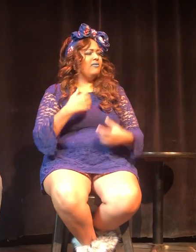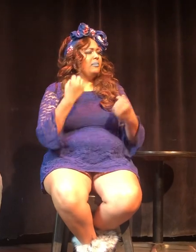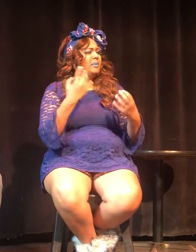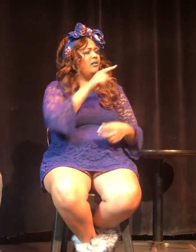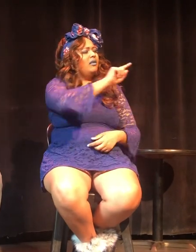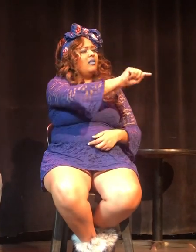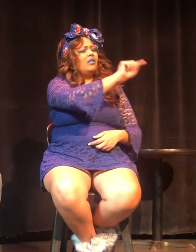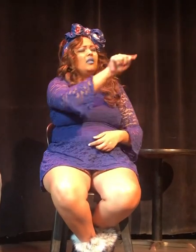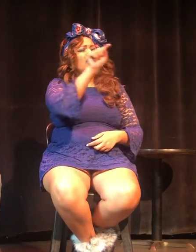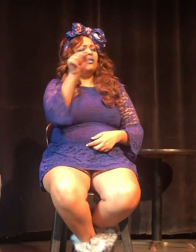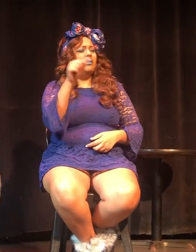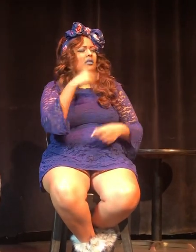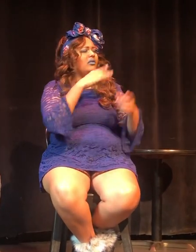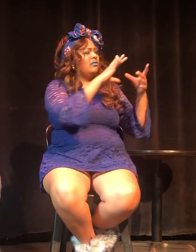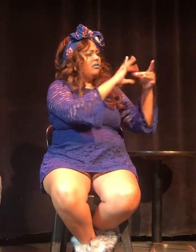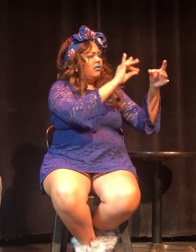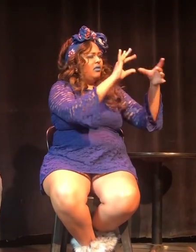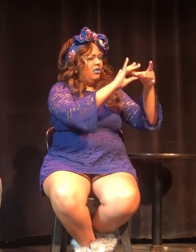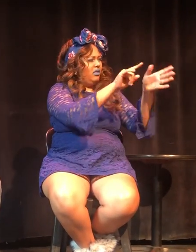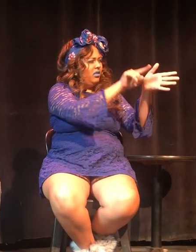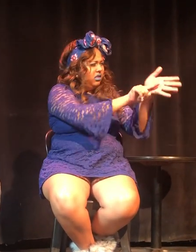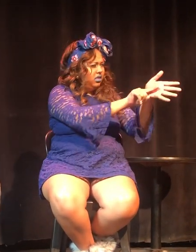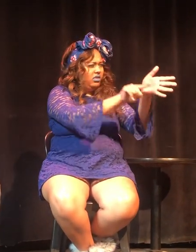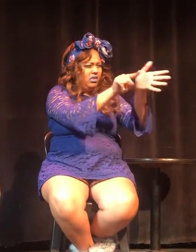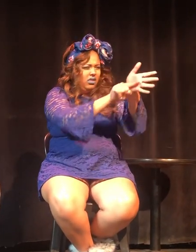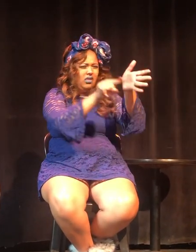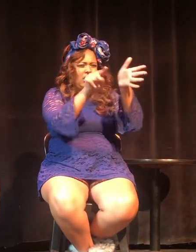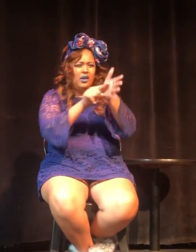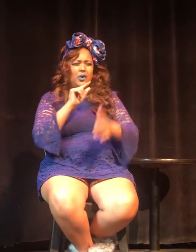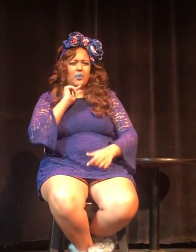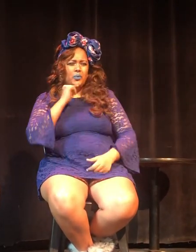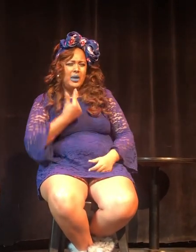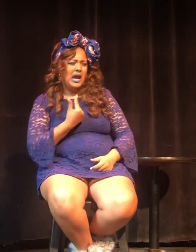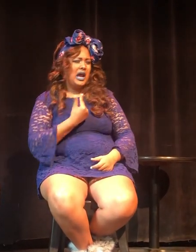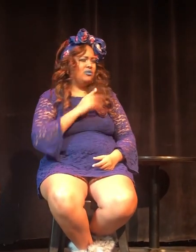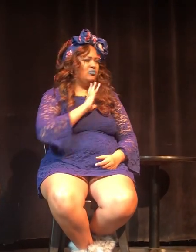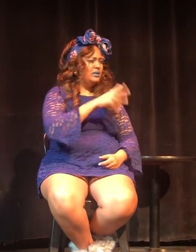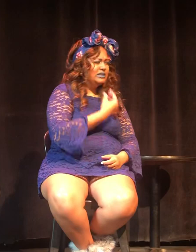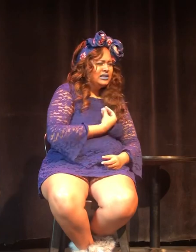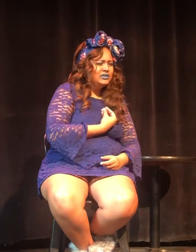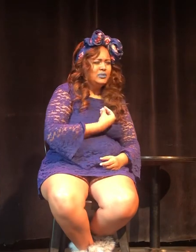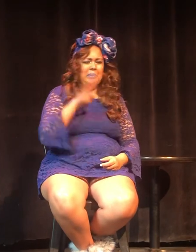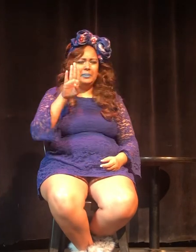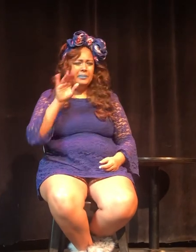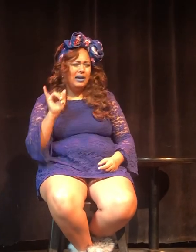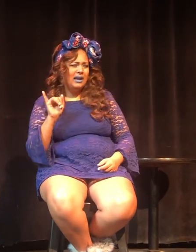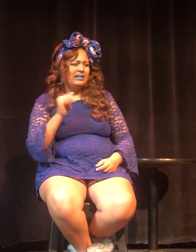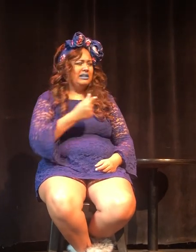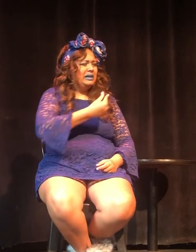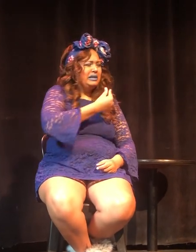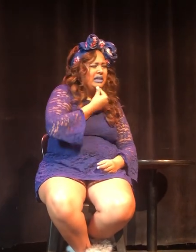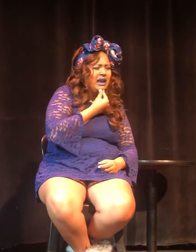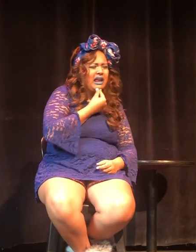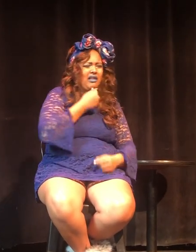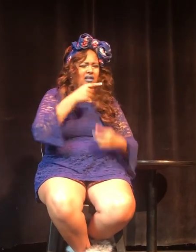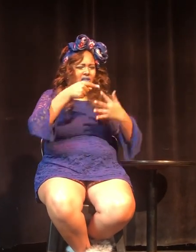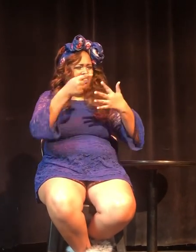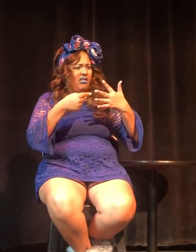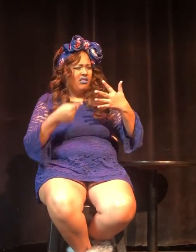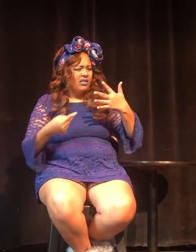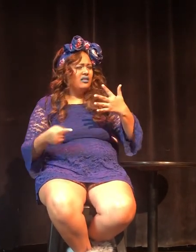saying that queer and trans and bi and gay people were sort of a